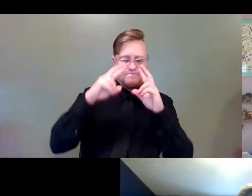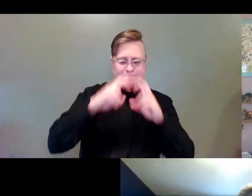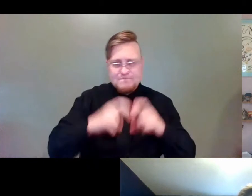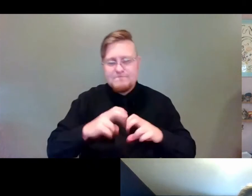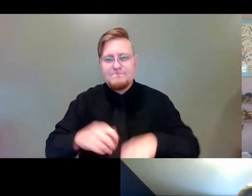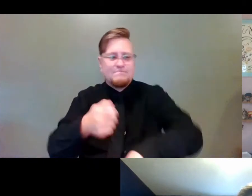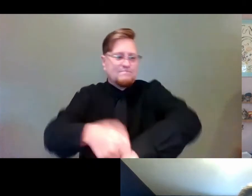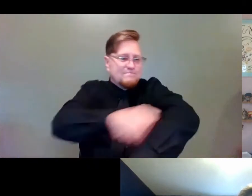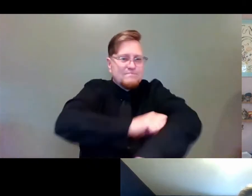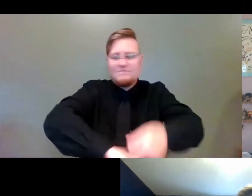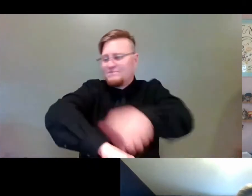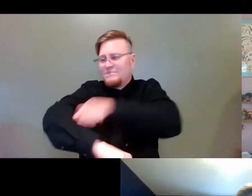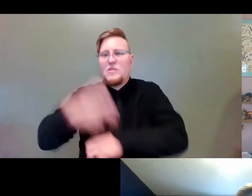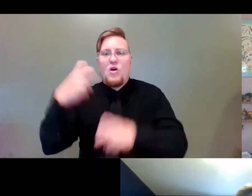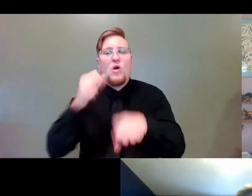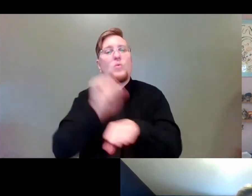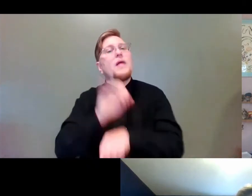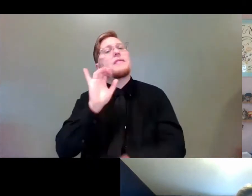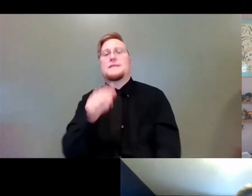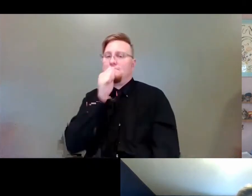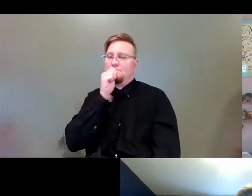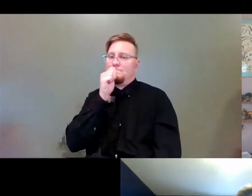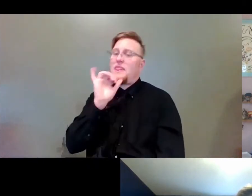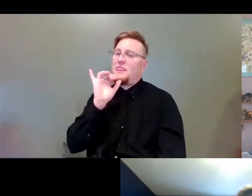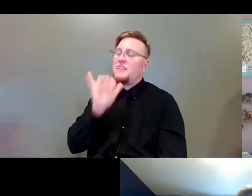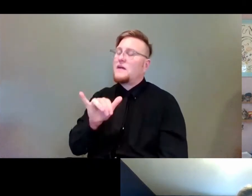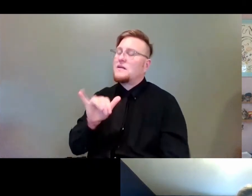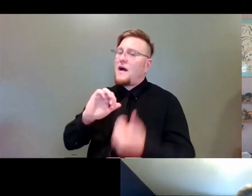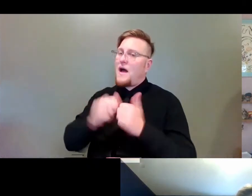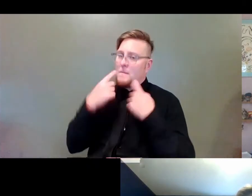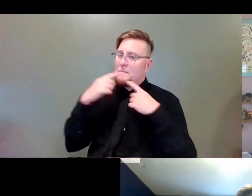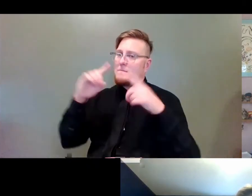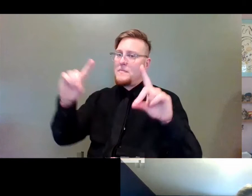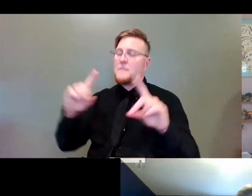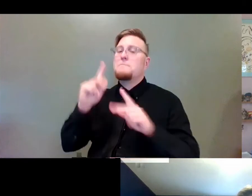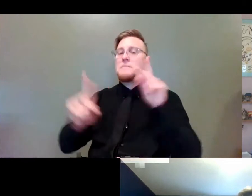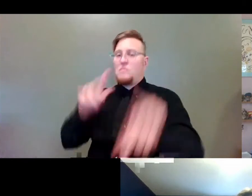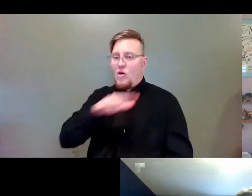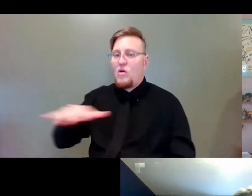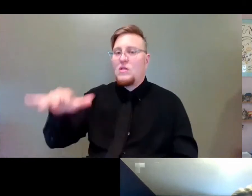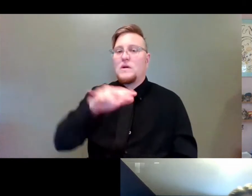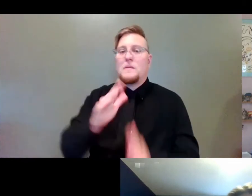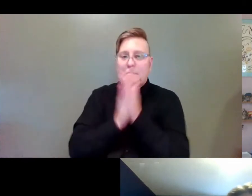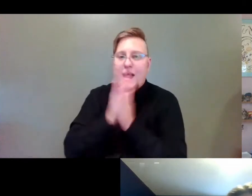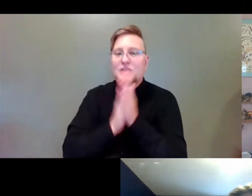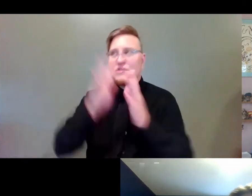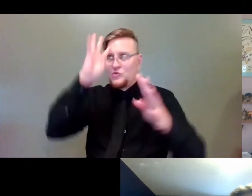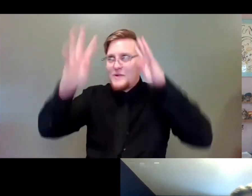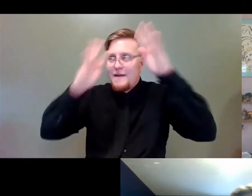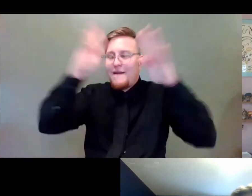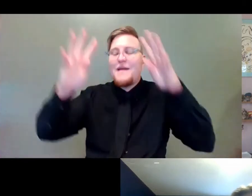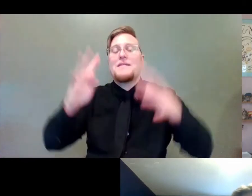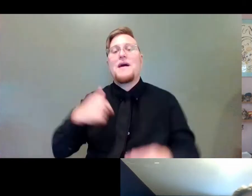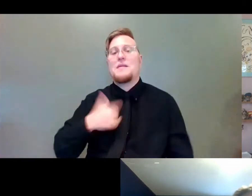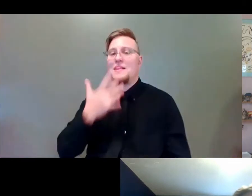that's I think that's the secret, is to surround yourself with great, passionate, creative people, which I've been very fortunate to